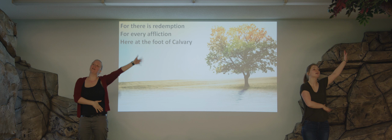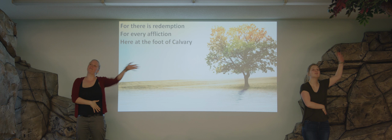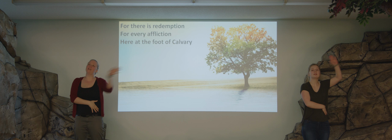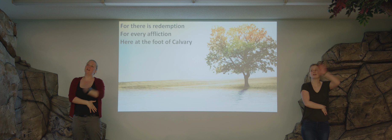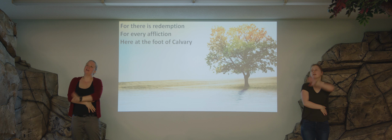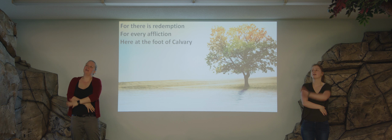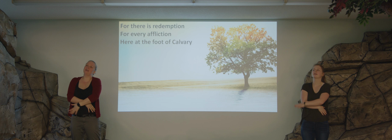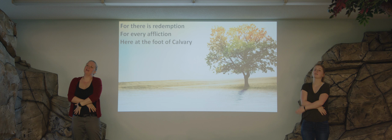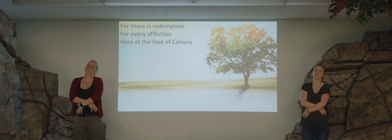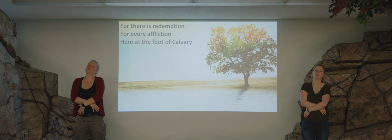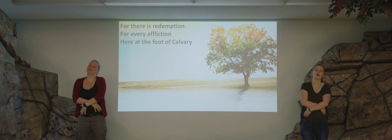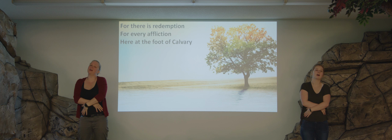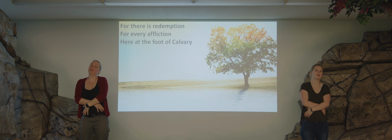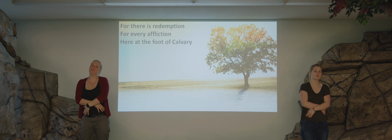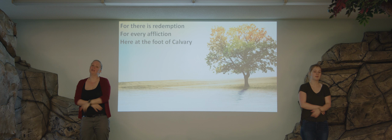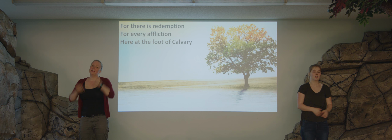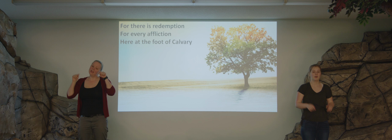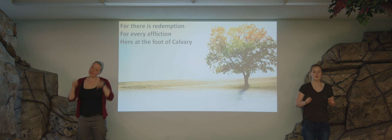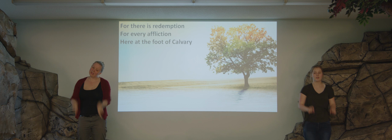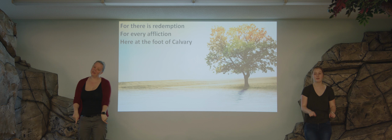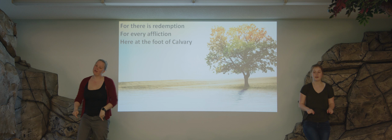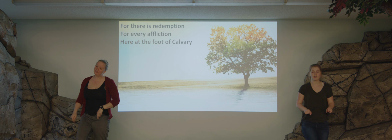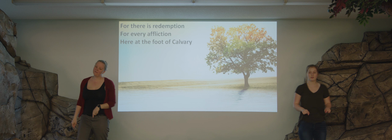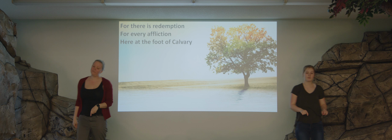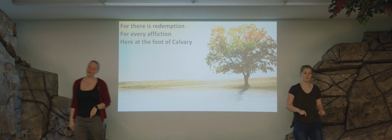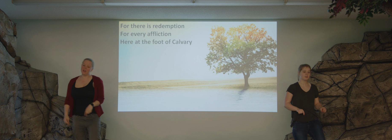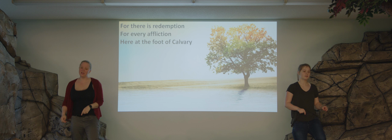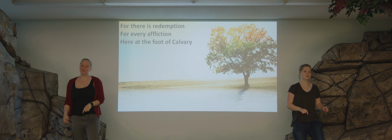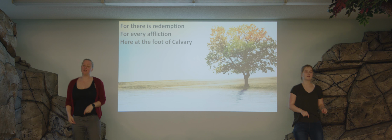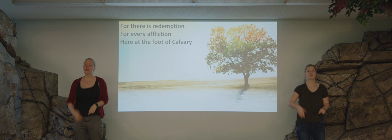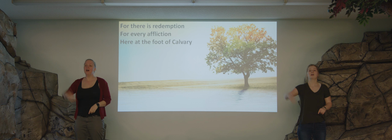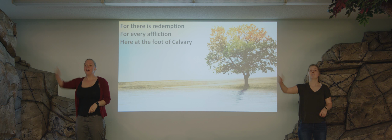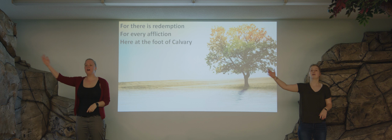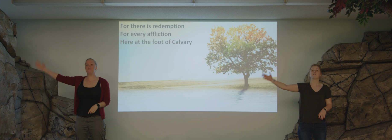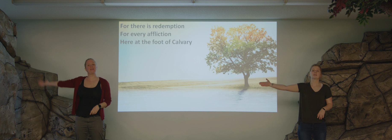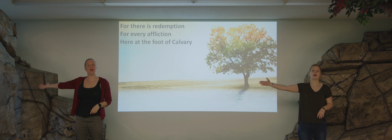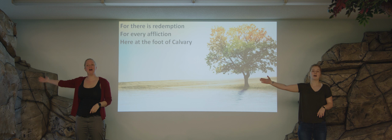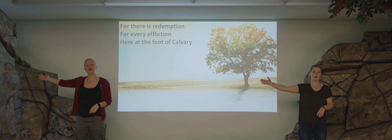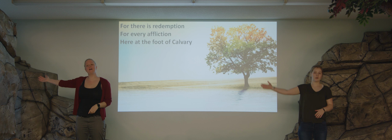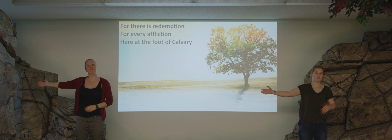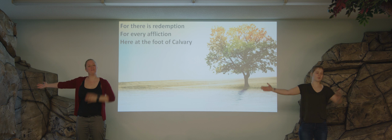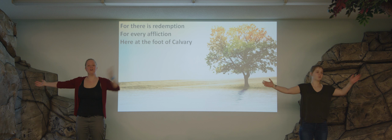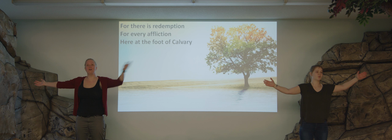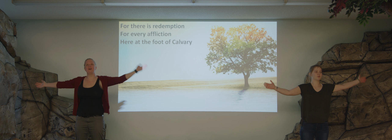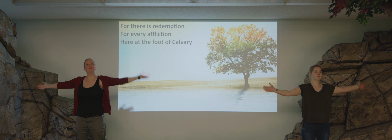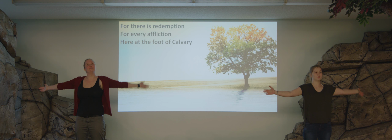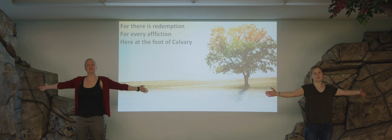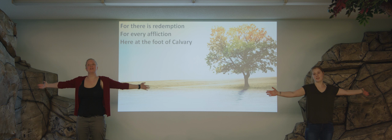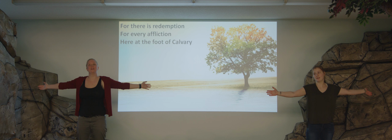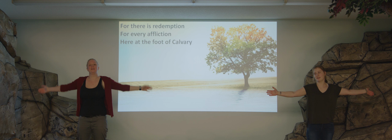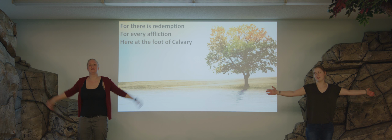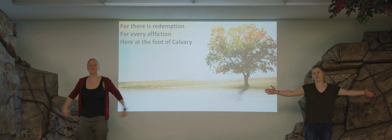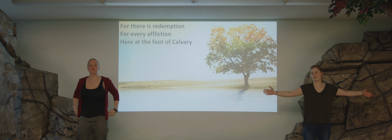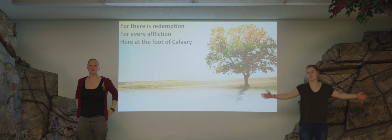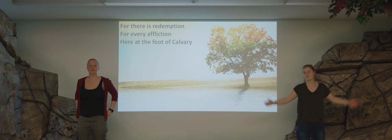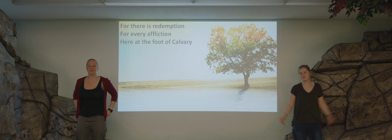affliction. Here at the foot of Calvary. Here at